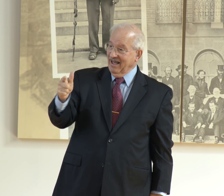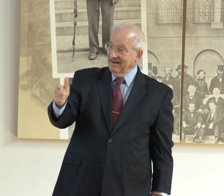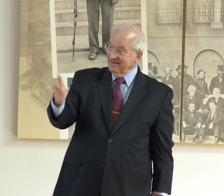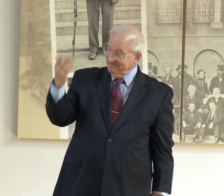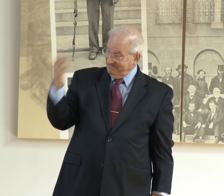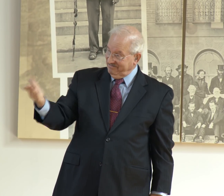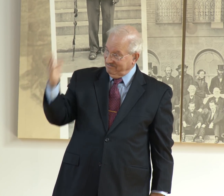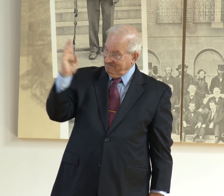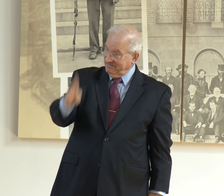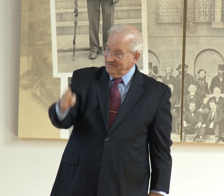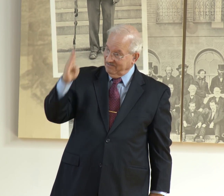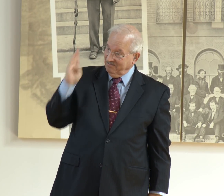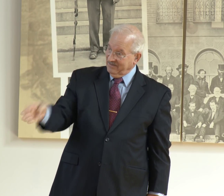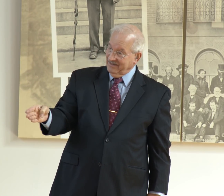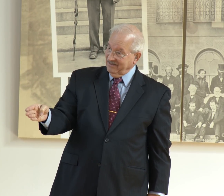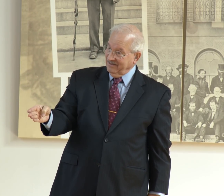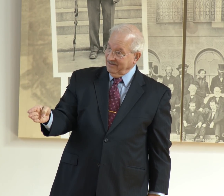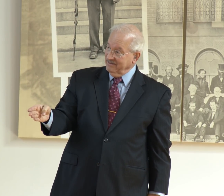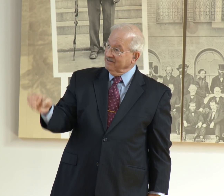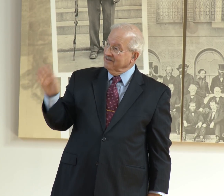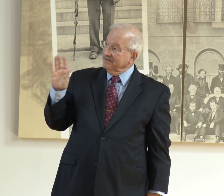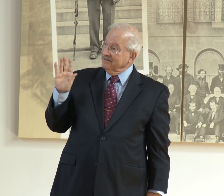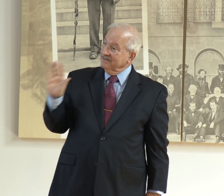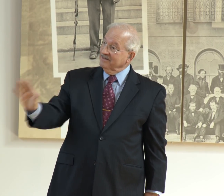star, Bernard Bragg.